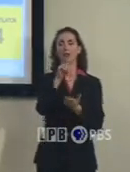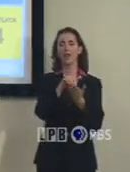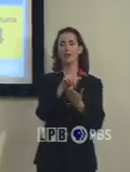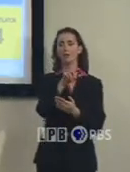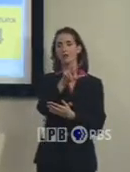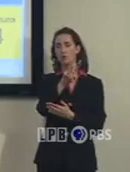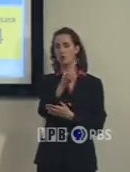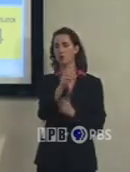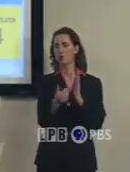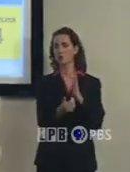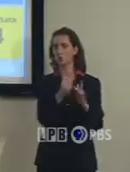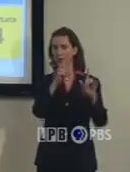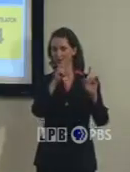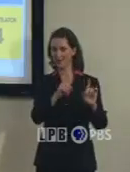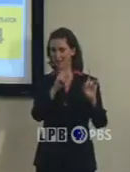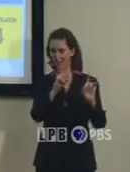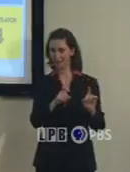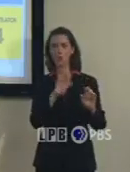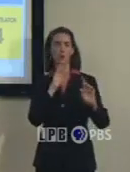23,032 new tests.